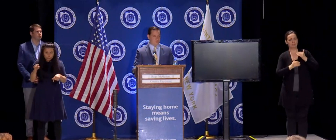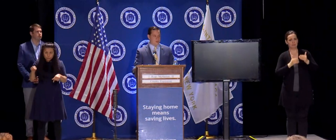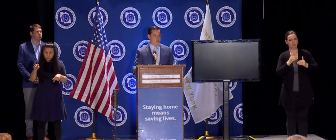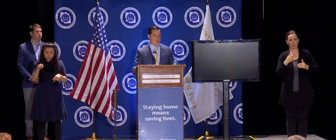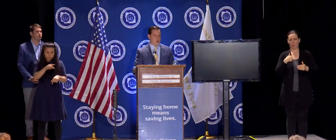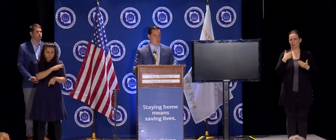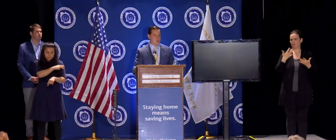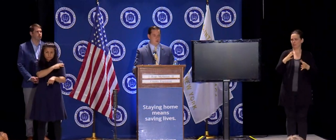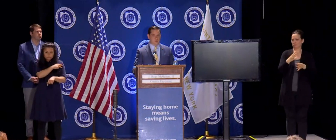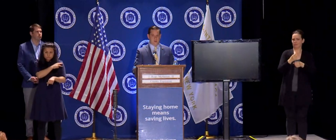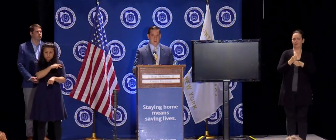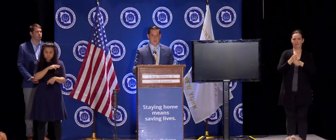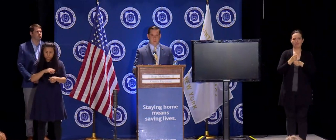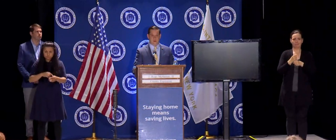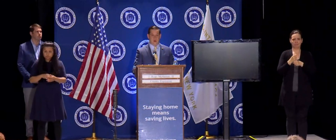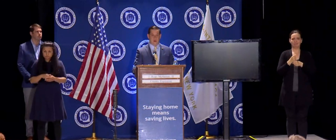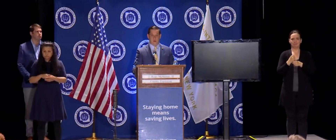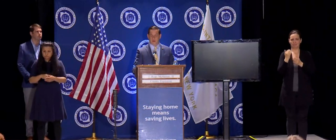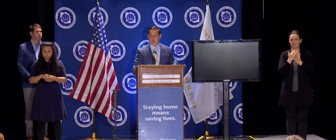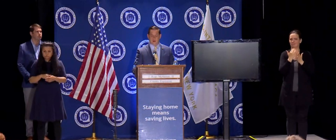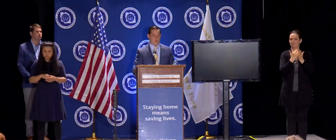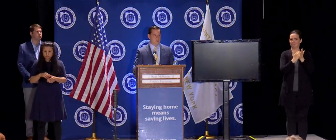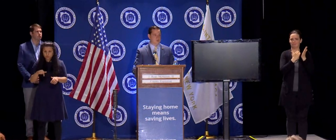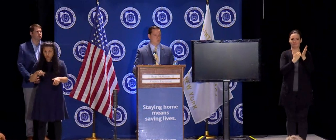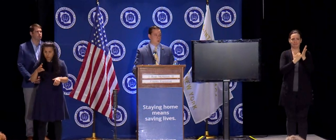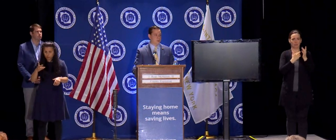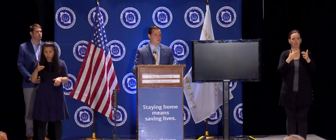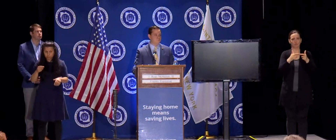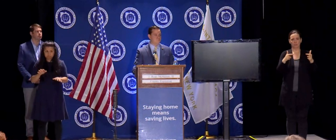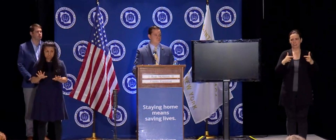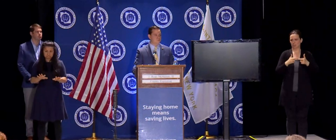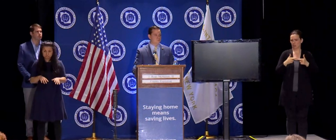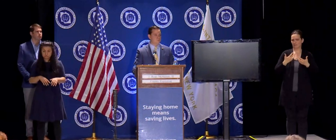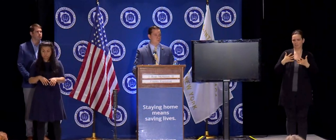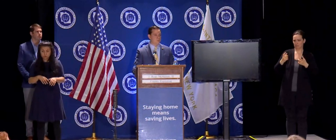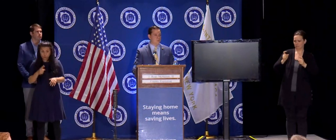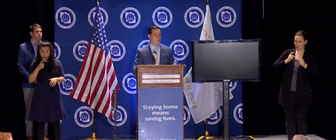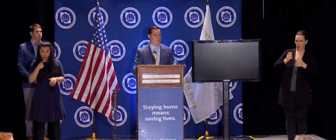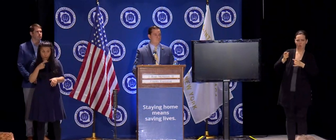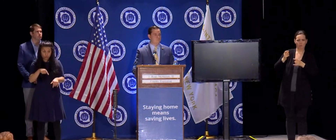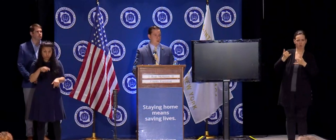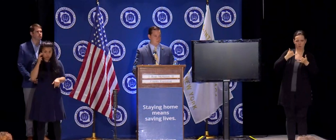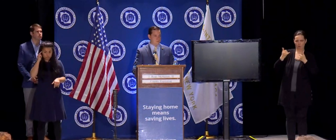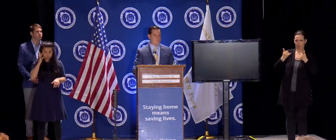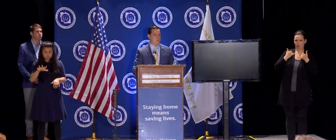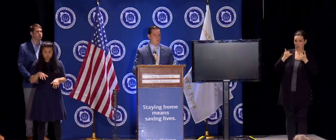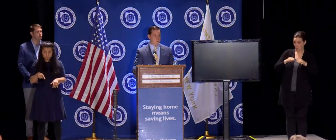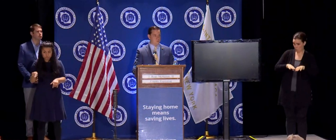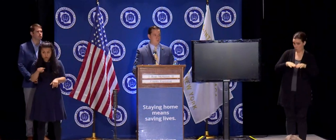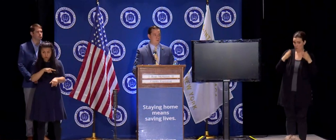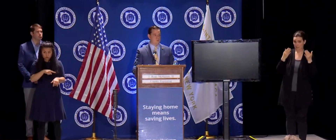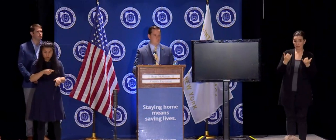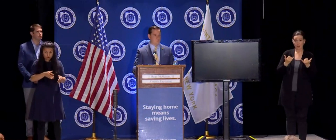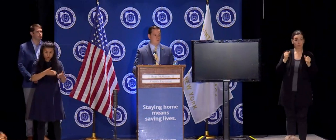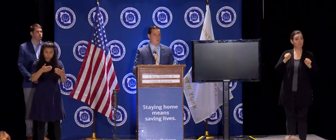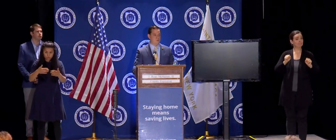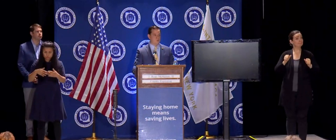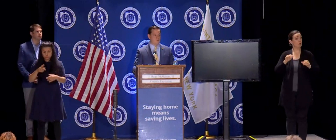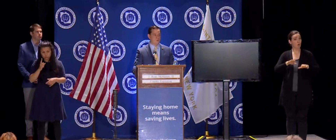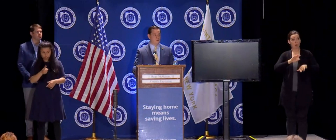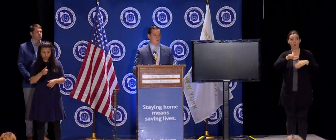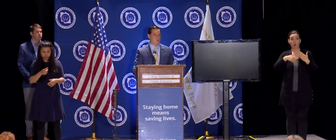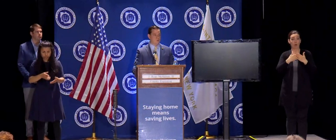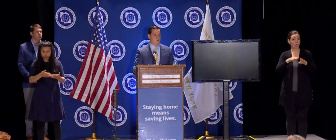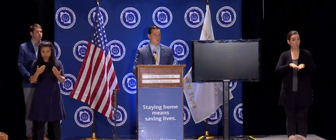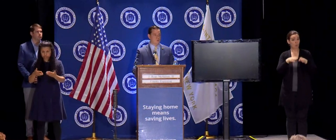that information on our regional call that we just completed. But they can open now, yep. And then they're subject to